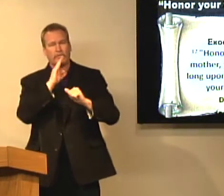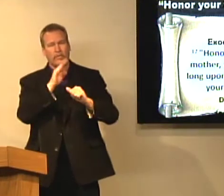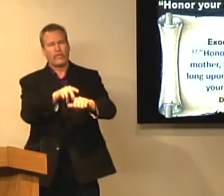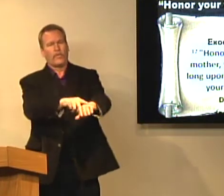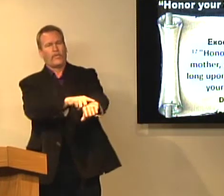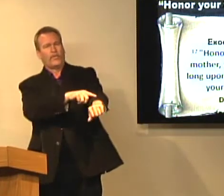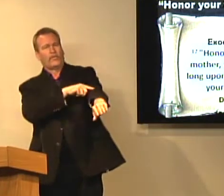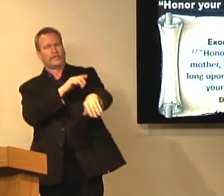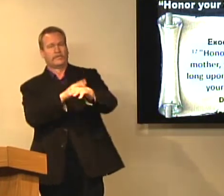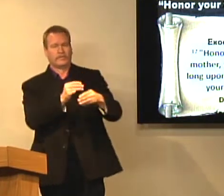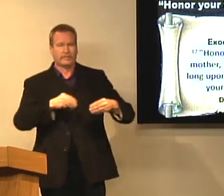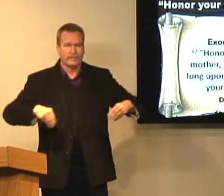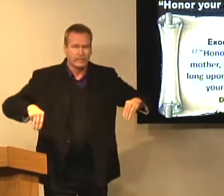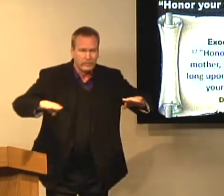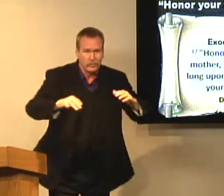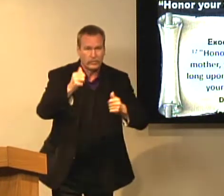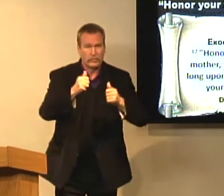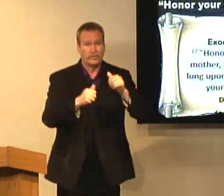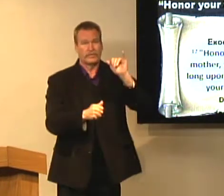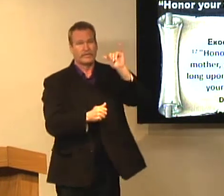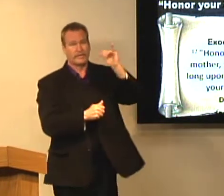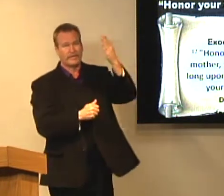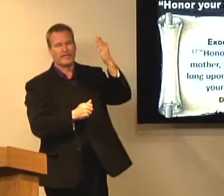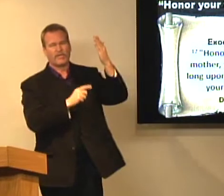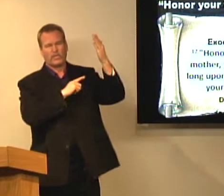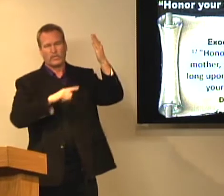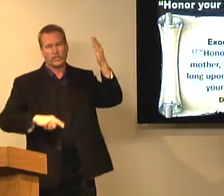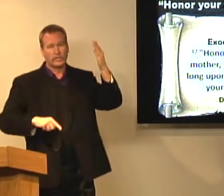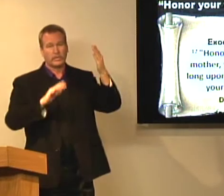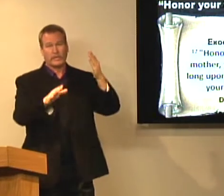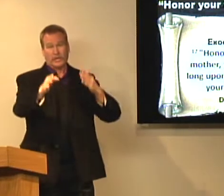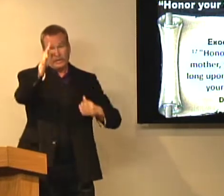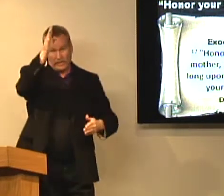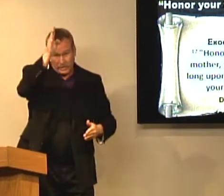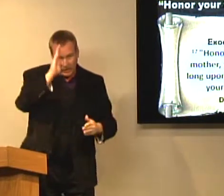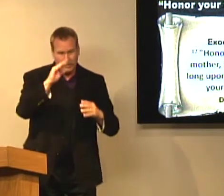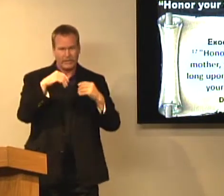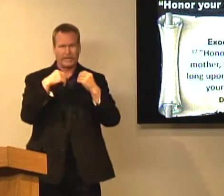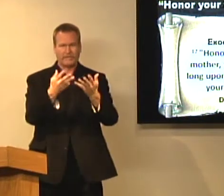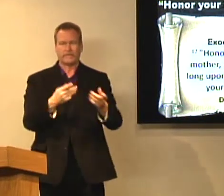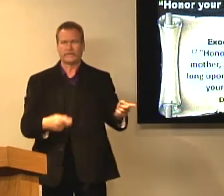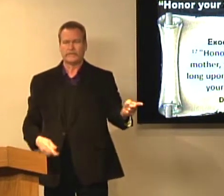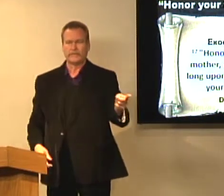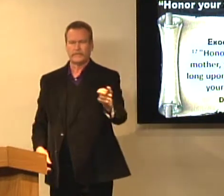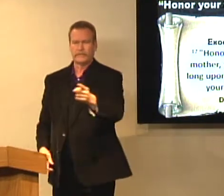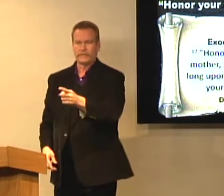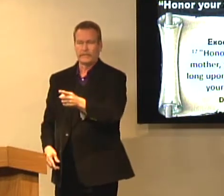And it says, honor your father and your mother, that your days may be long on the land which Yahweh your God is giving you.